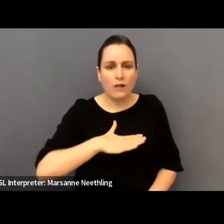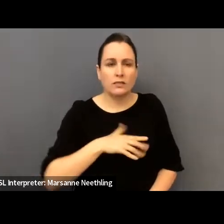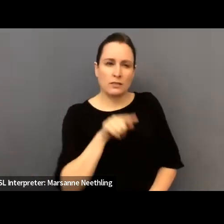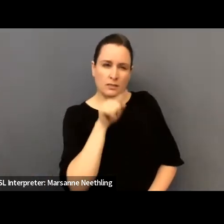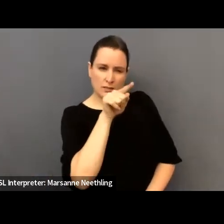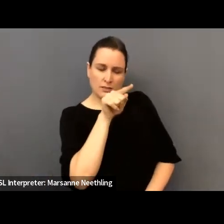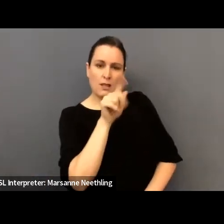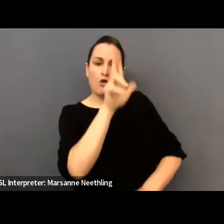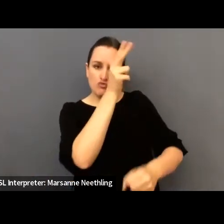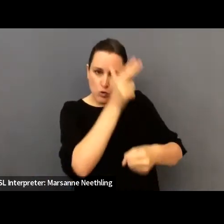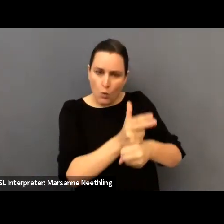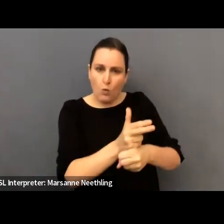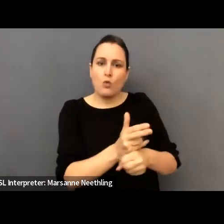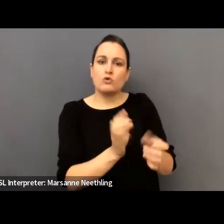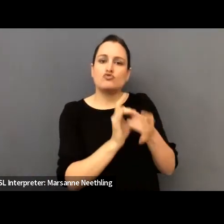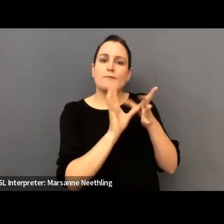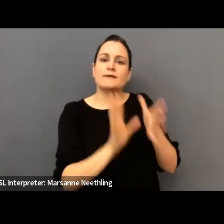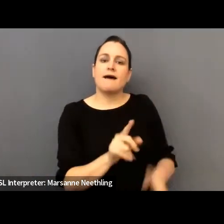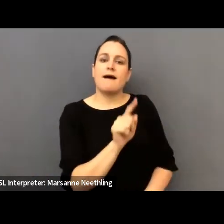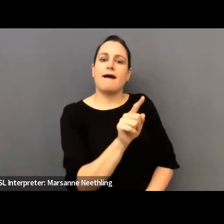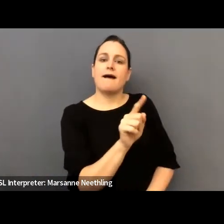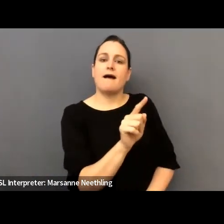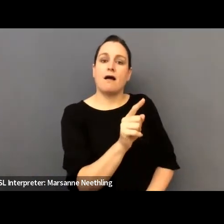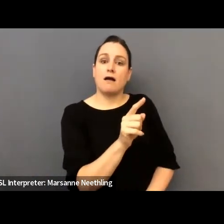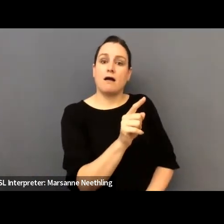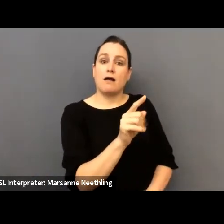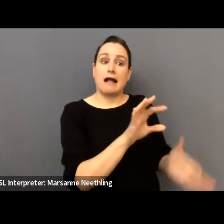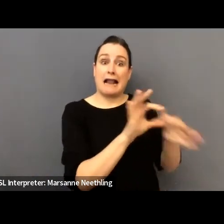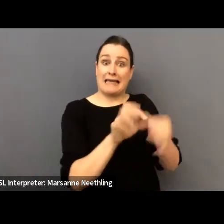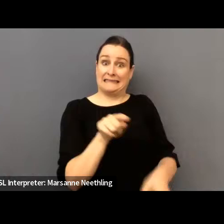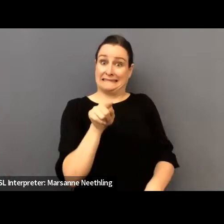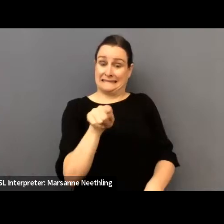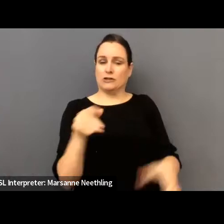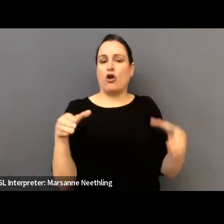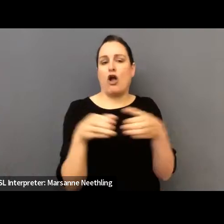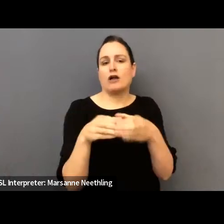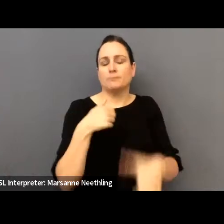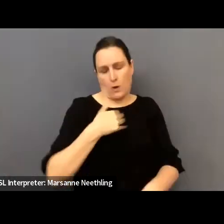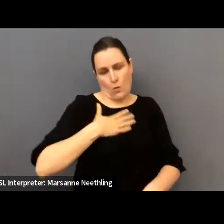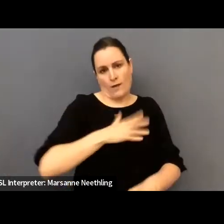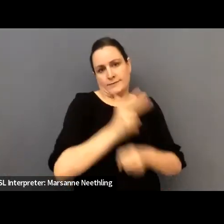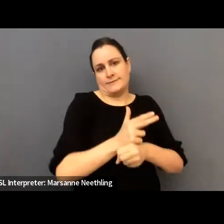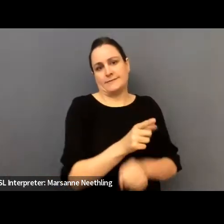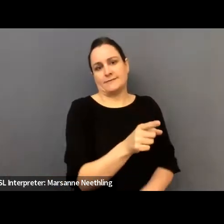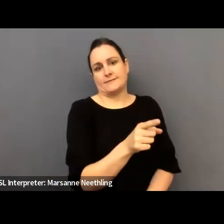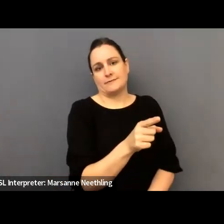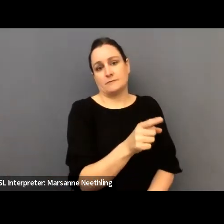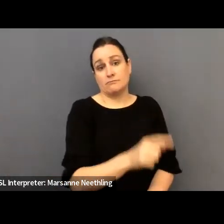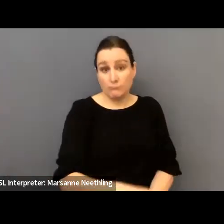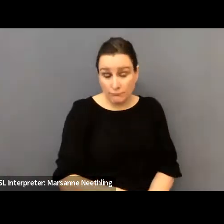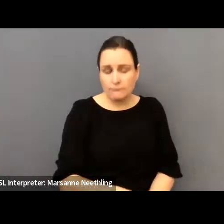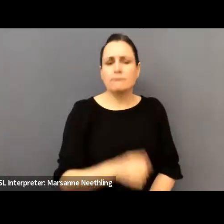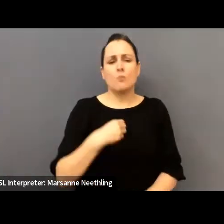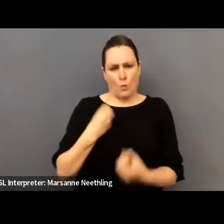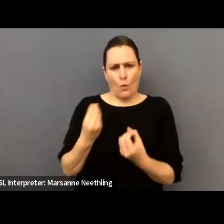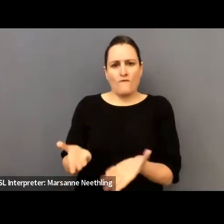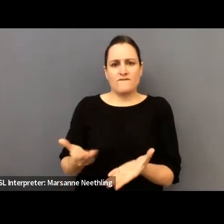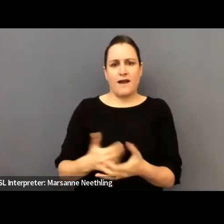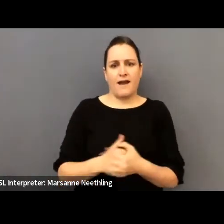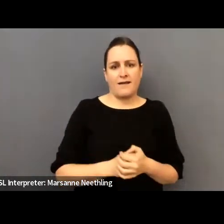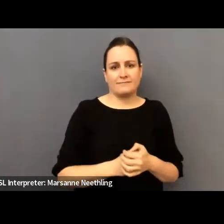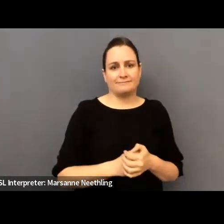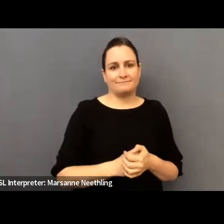language interpreter of a particular class, then that should also be considered, because